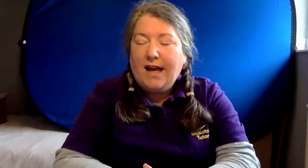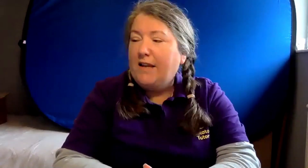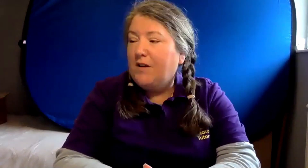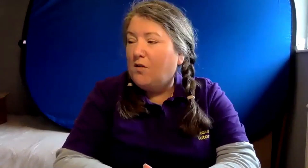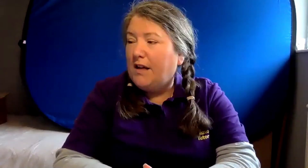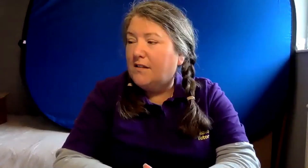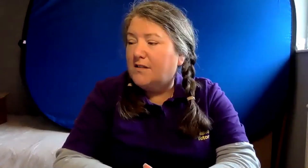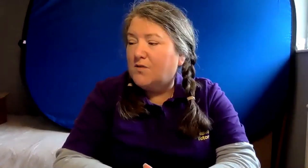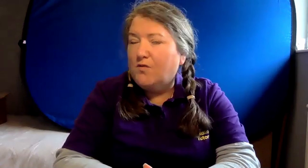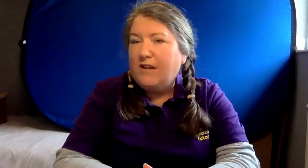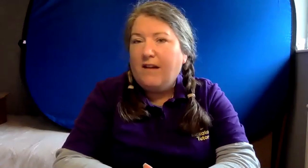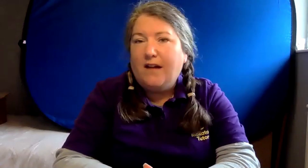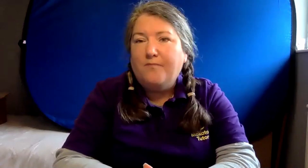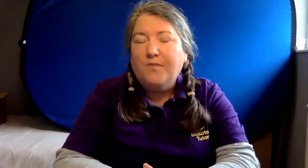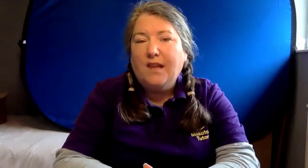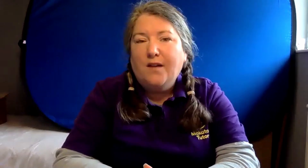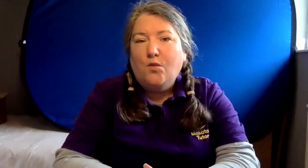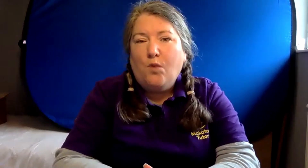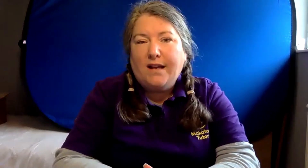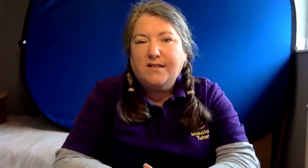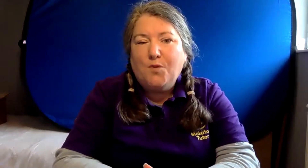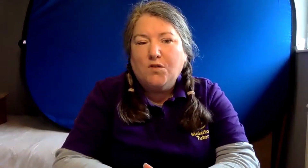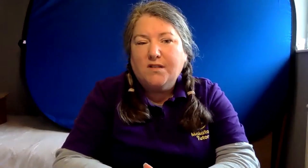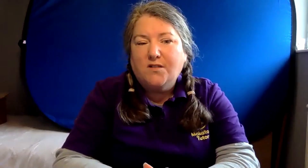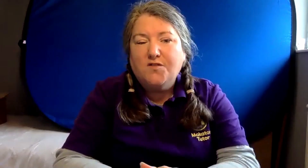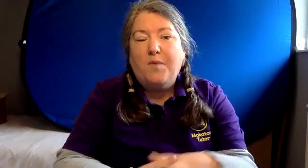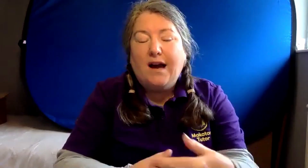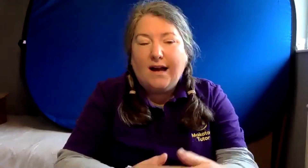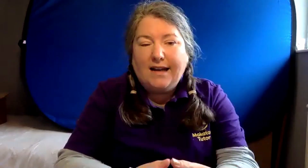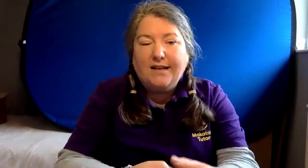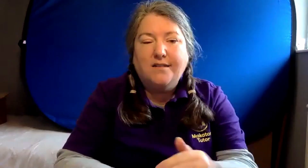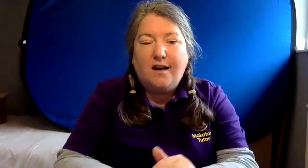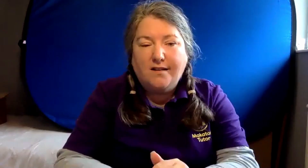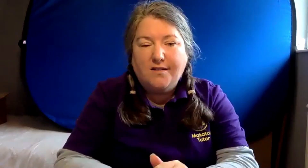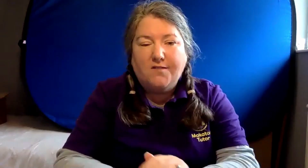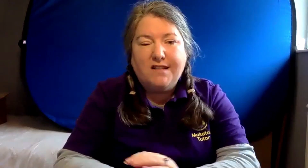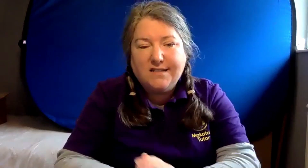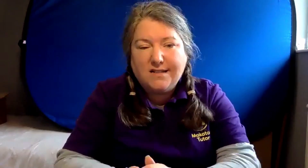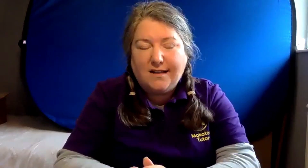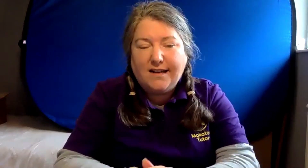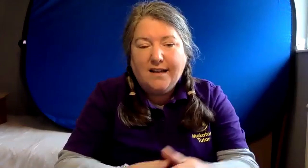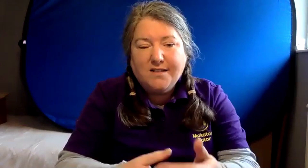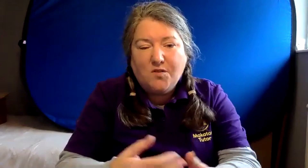if you're looking at the story, Where's Spot, there's lots of behind and under, inside. So if